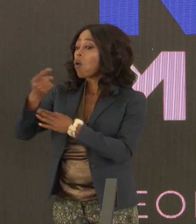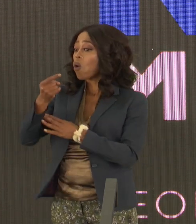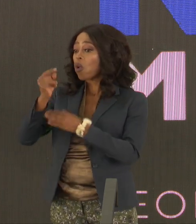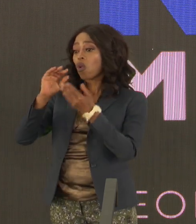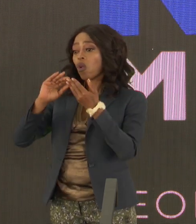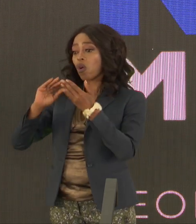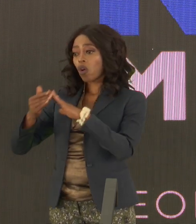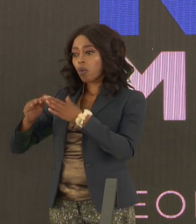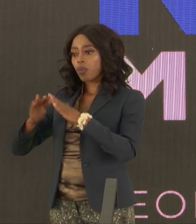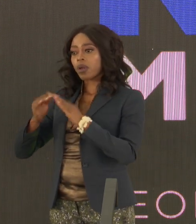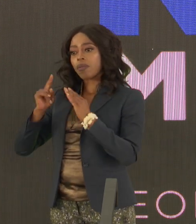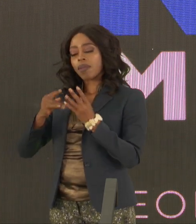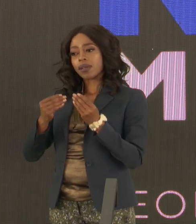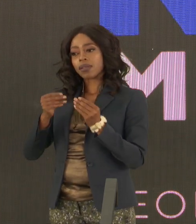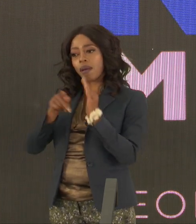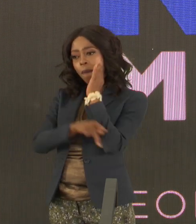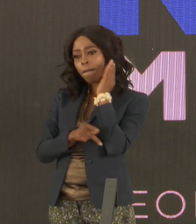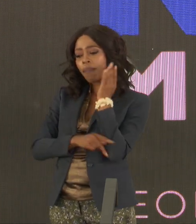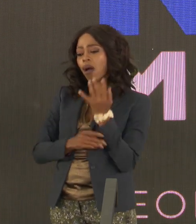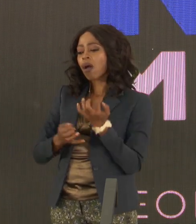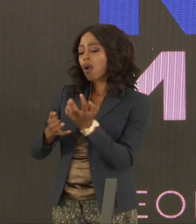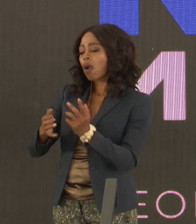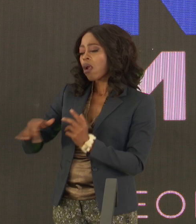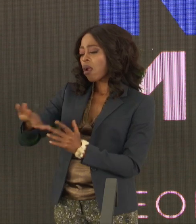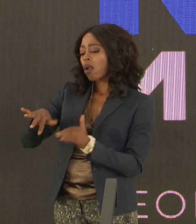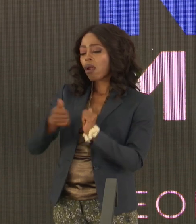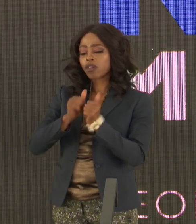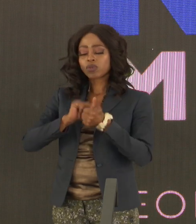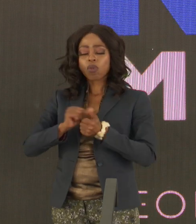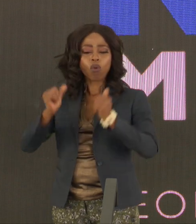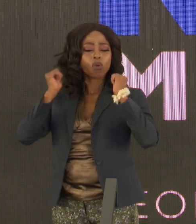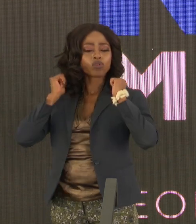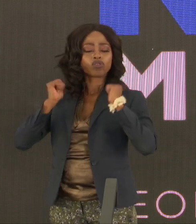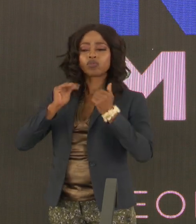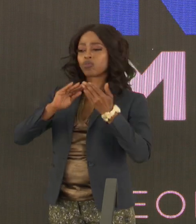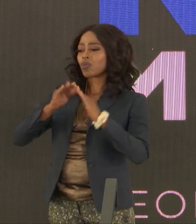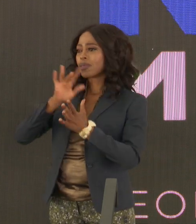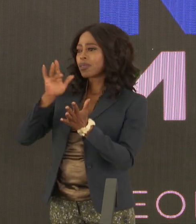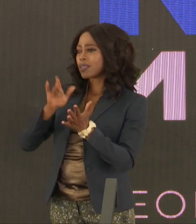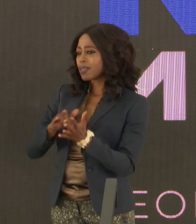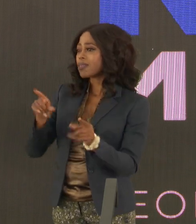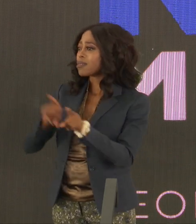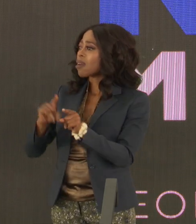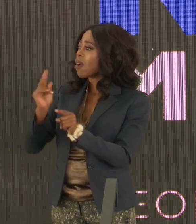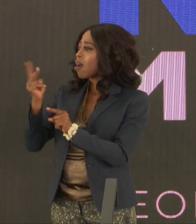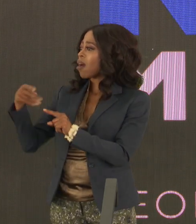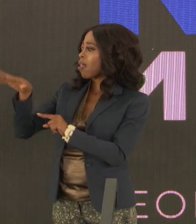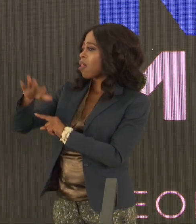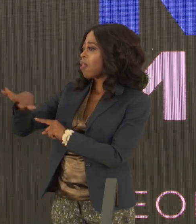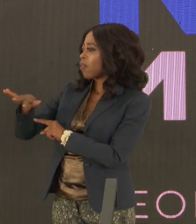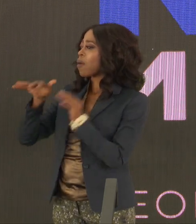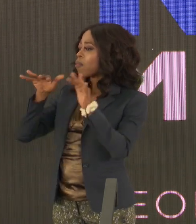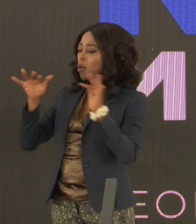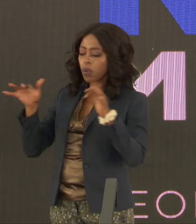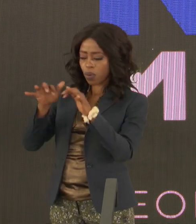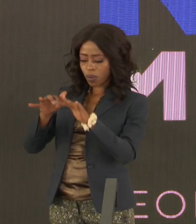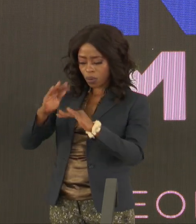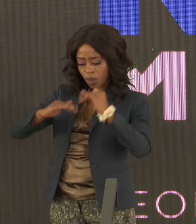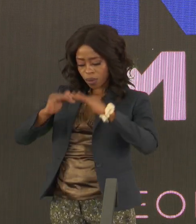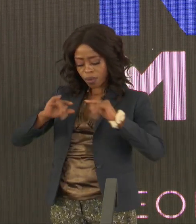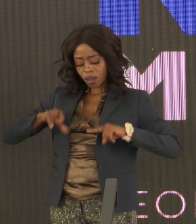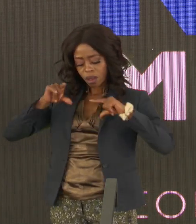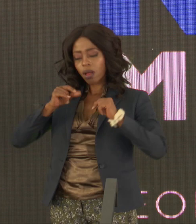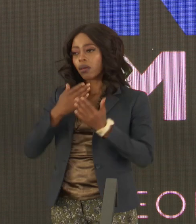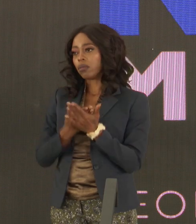deserve parks, green spaces, sports fields, gyms, community centers, and other places where people can gather and build their life